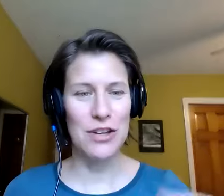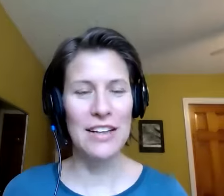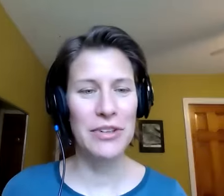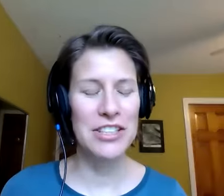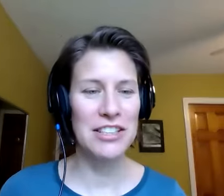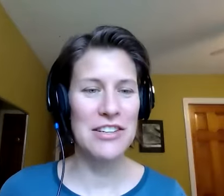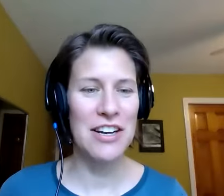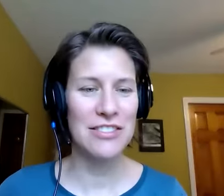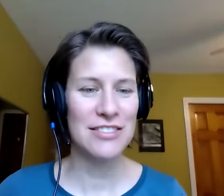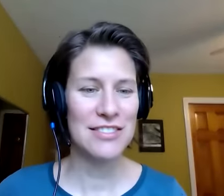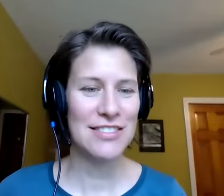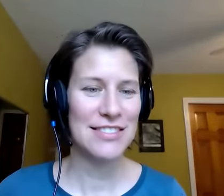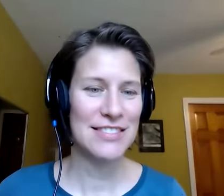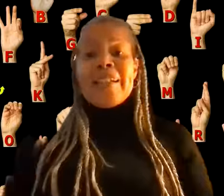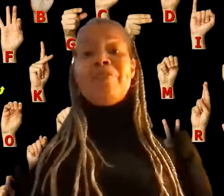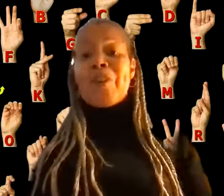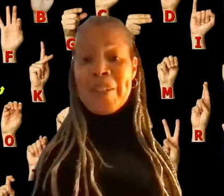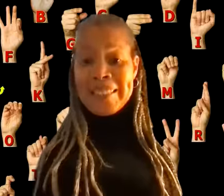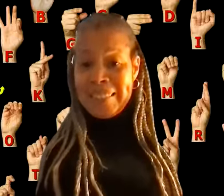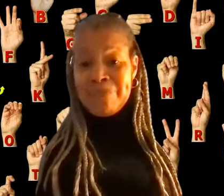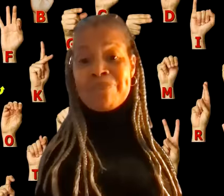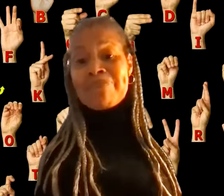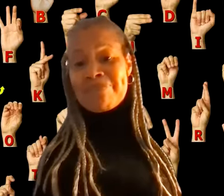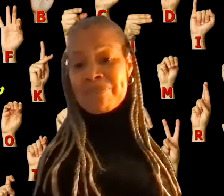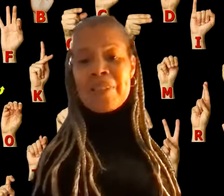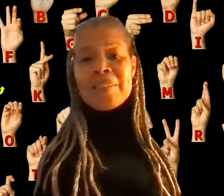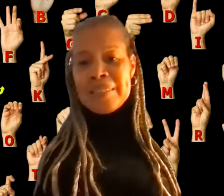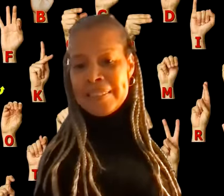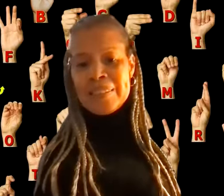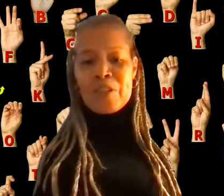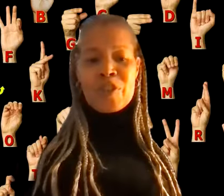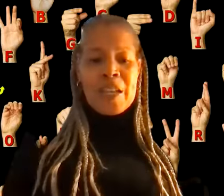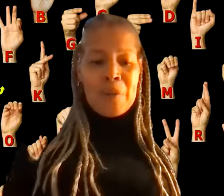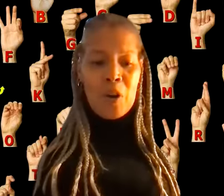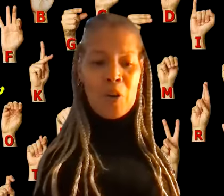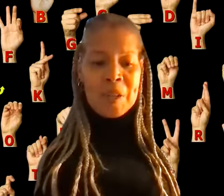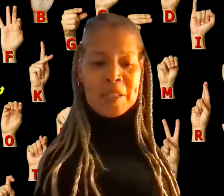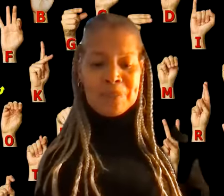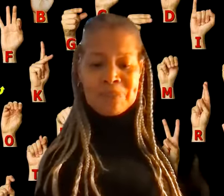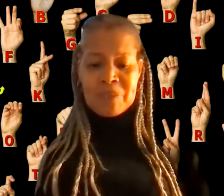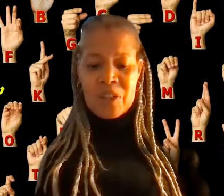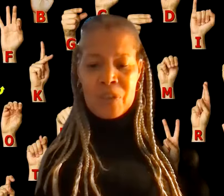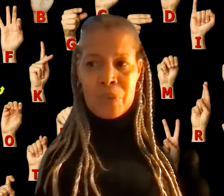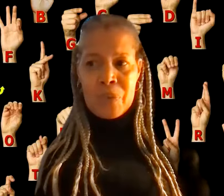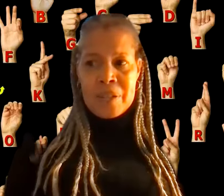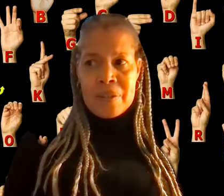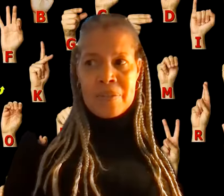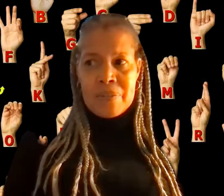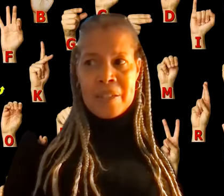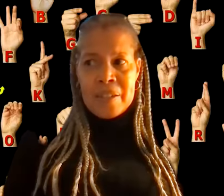triangle region? Do you know? I have no idea. Uh, you know, she came home, um, you know, when, when,